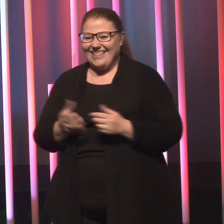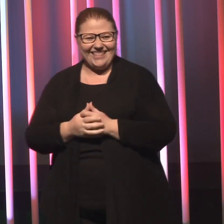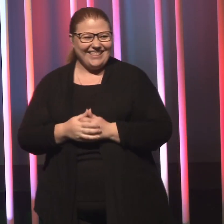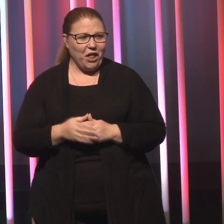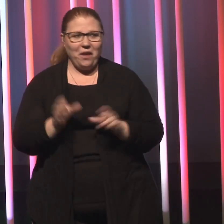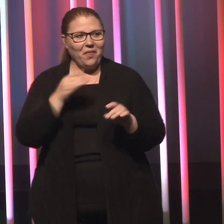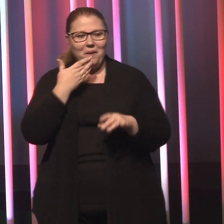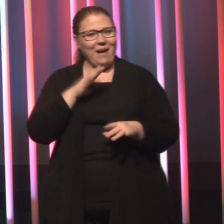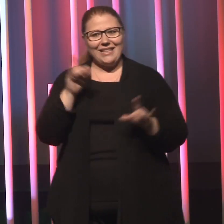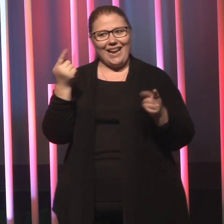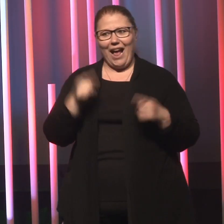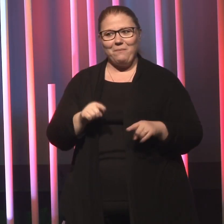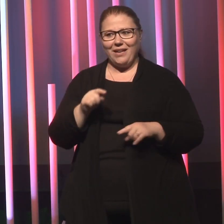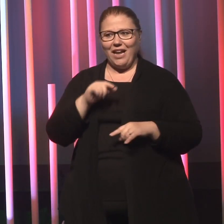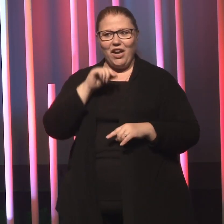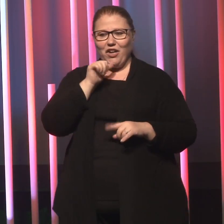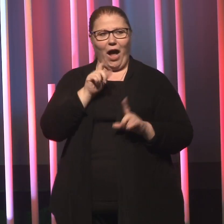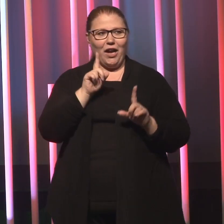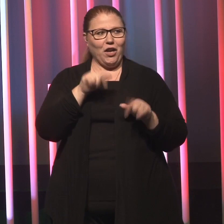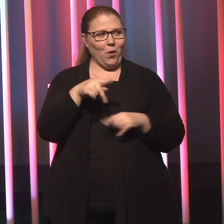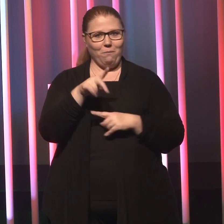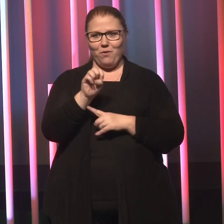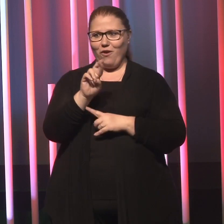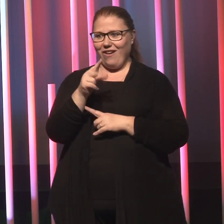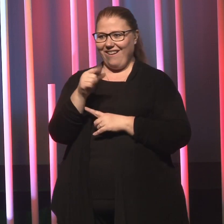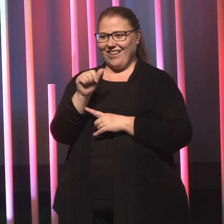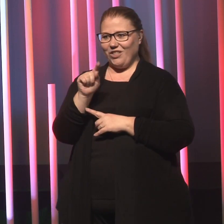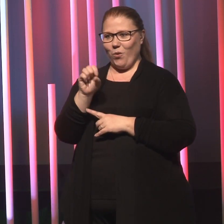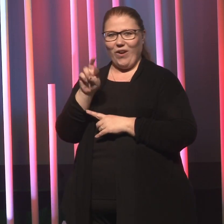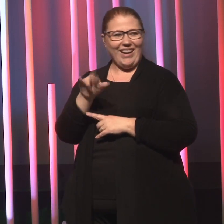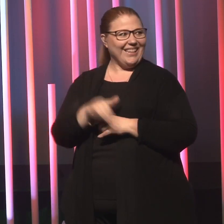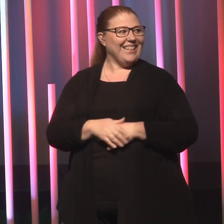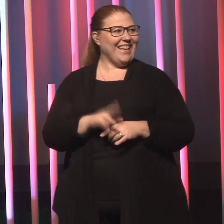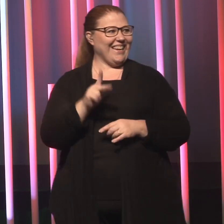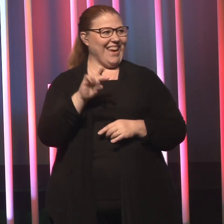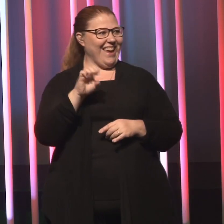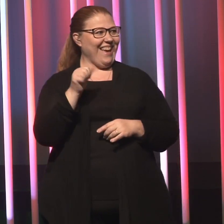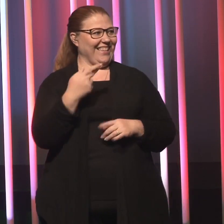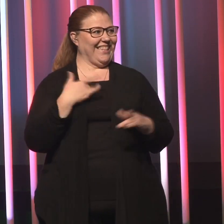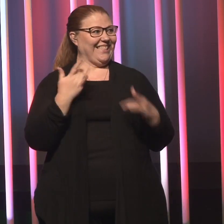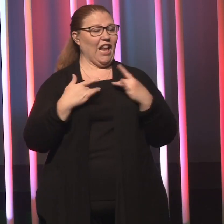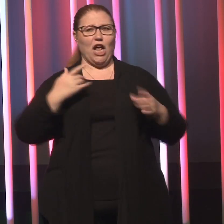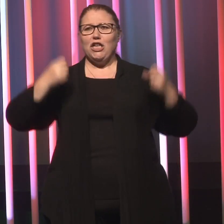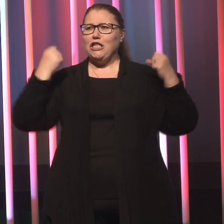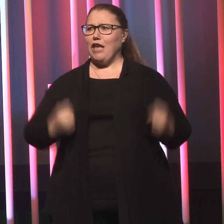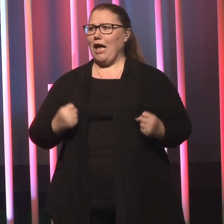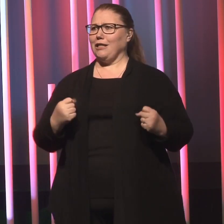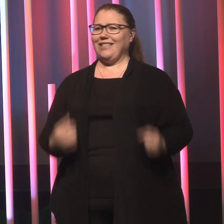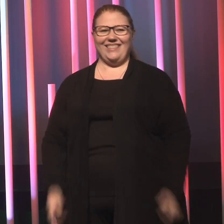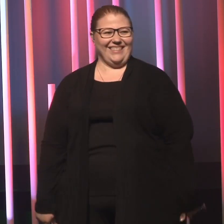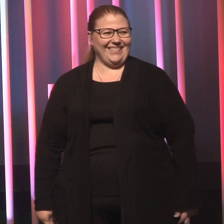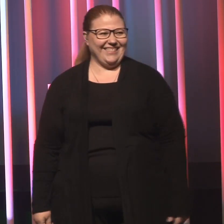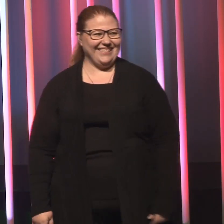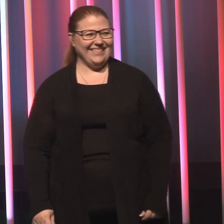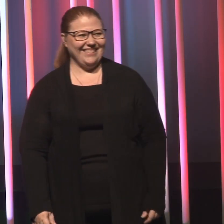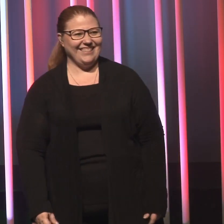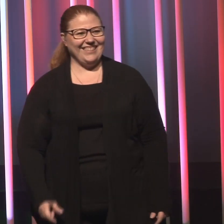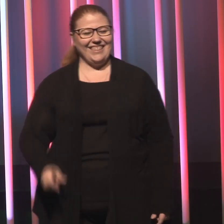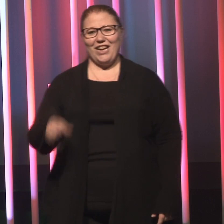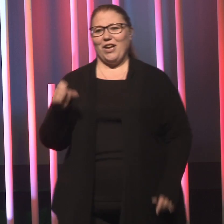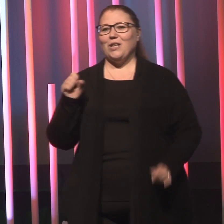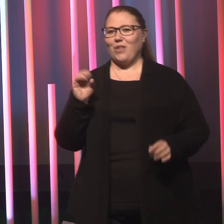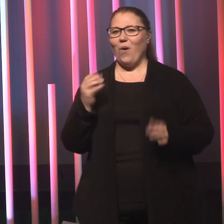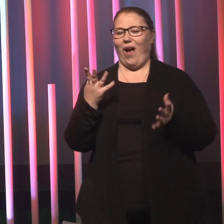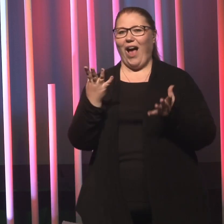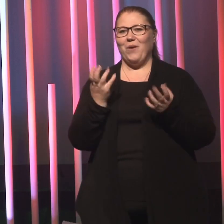to, nothing bad's going to happen. You're not going to go to purgatory. Kia's excited. She's like, amen. I'm coming to that building, you know. But listen, I